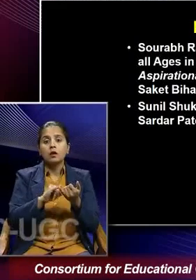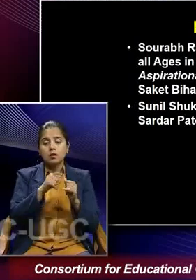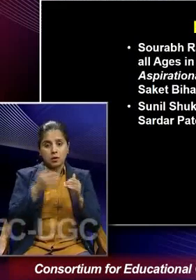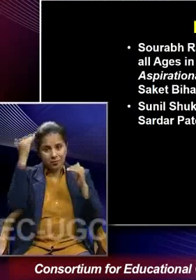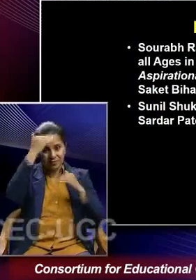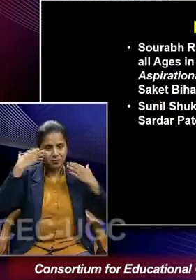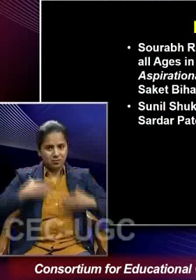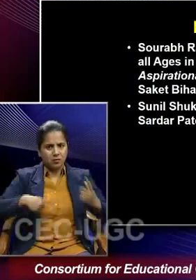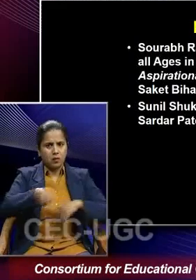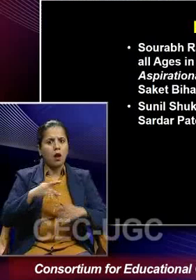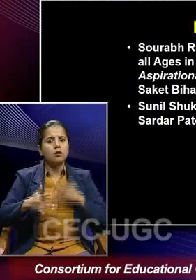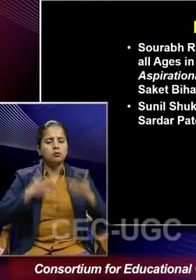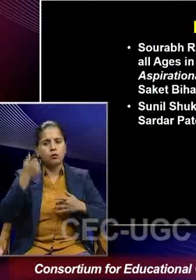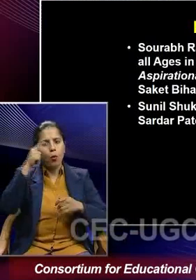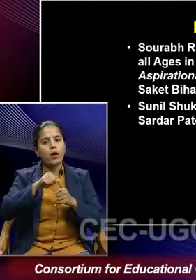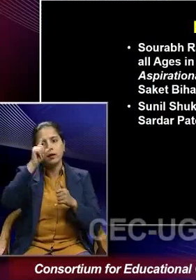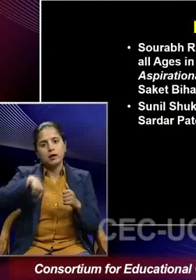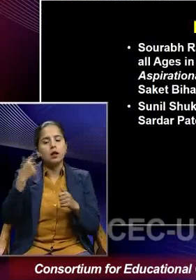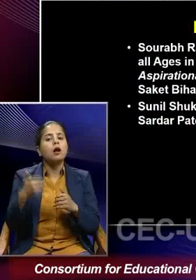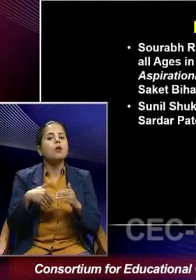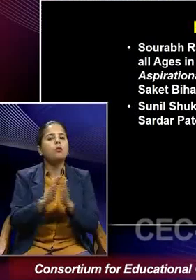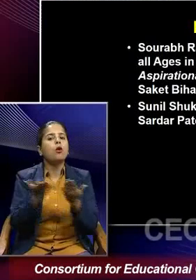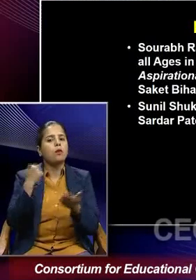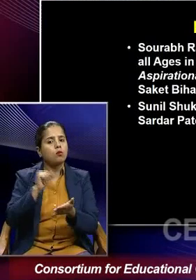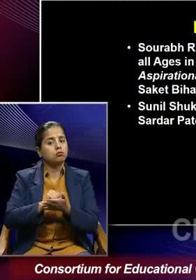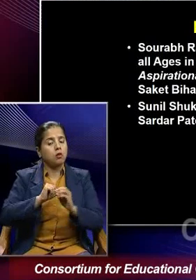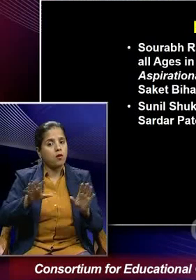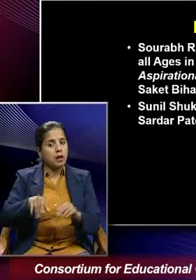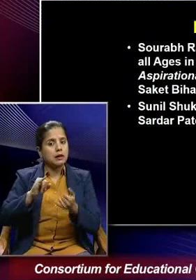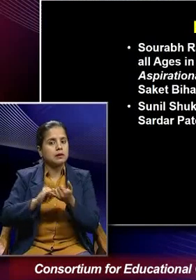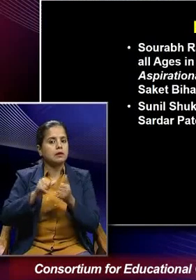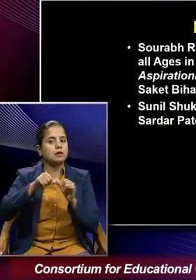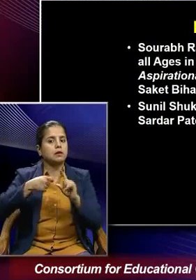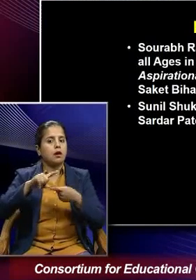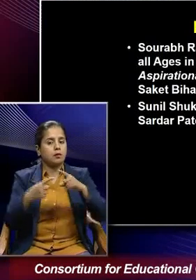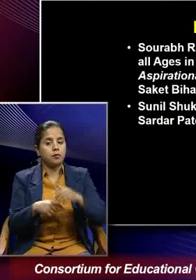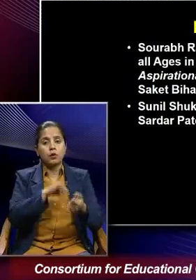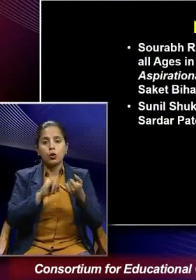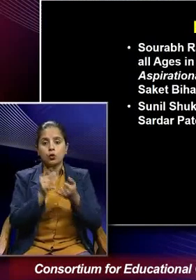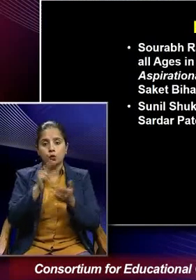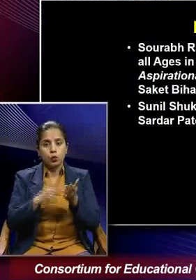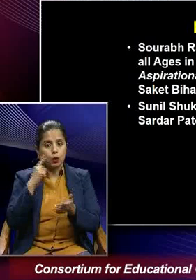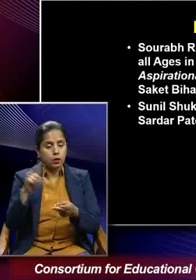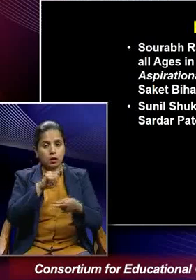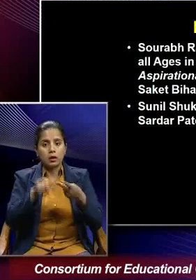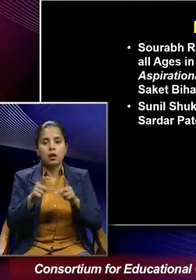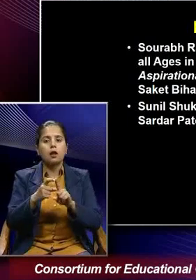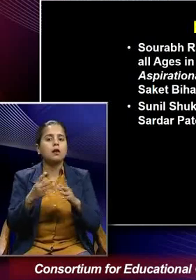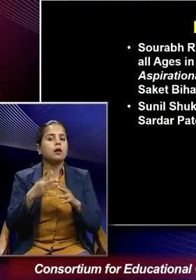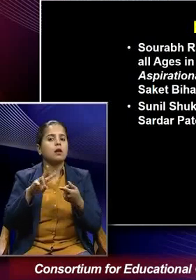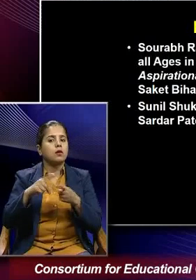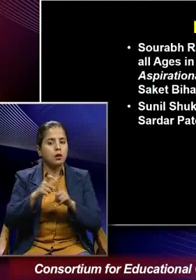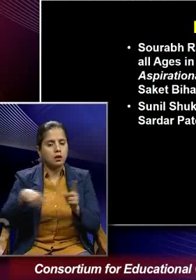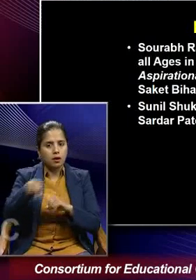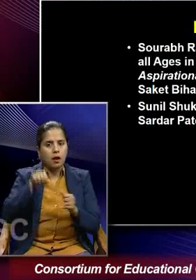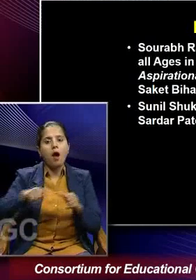India, the book edited by S.N. Tripathi and Saket Bihari. Apart from that, Sunil Shukla and Amit Kumar Dwivedi, Sardar Patel, an